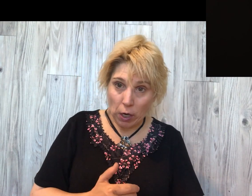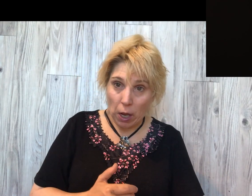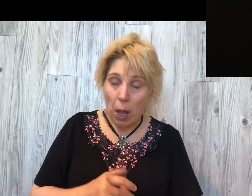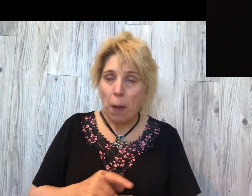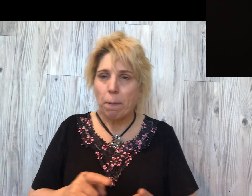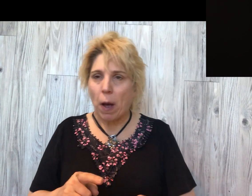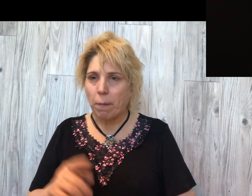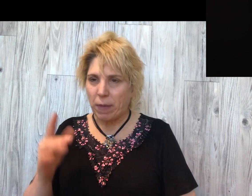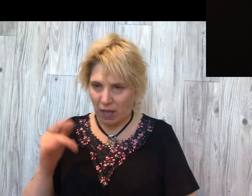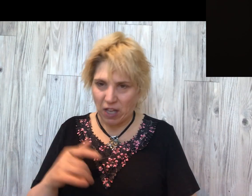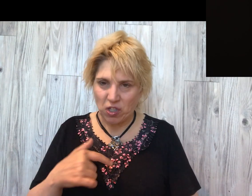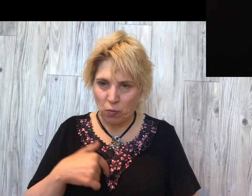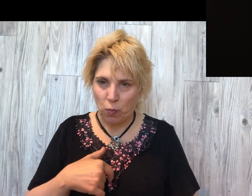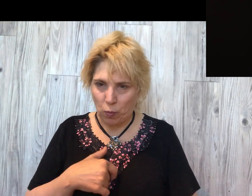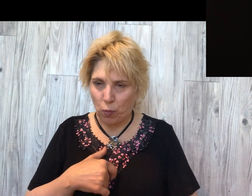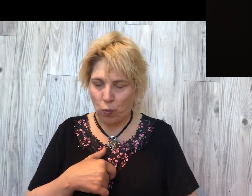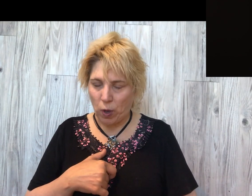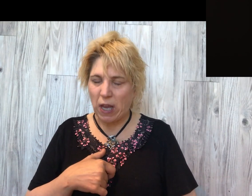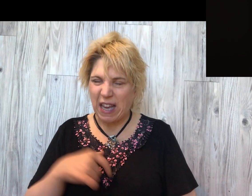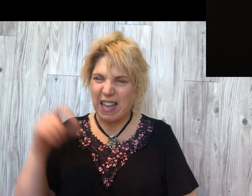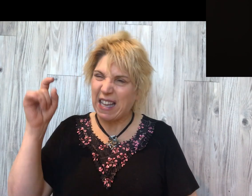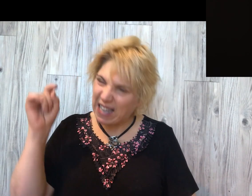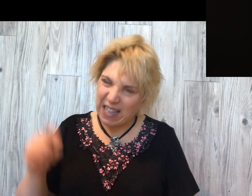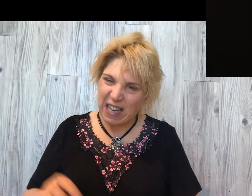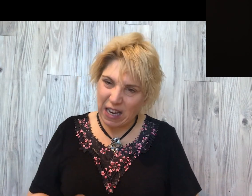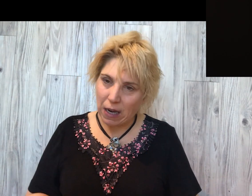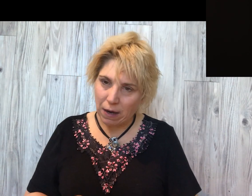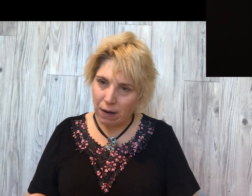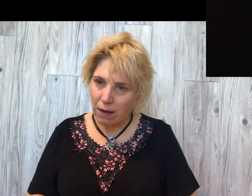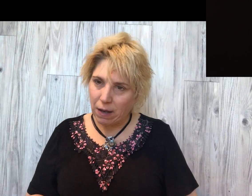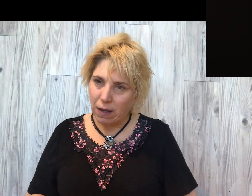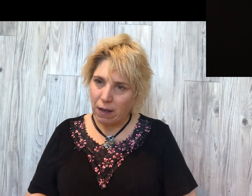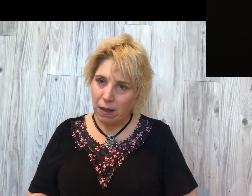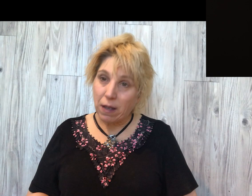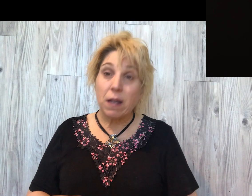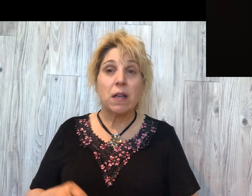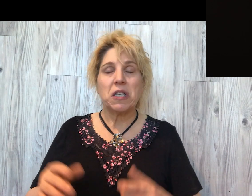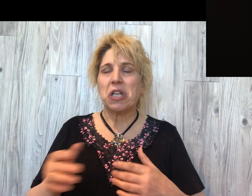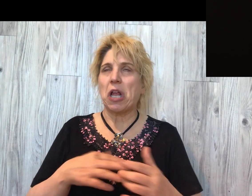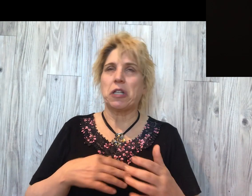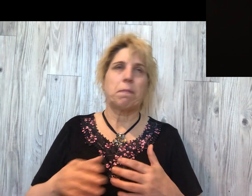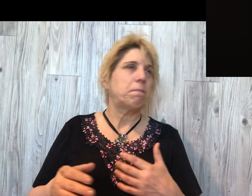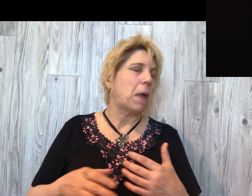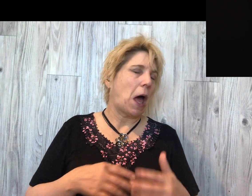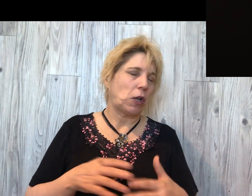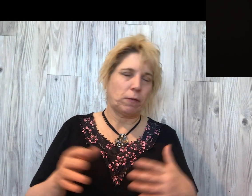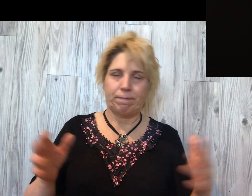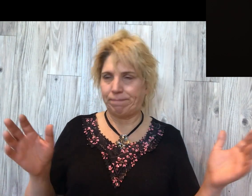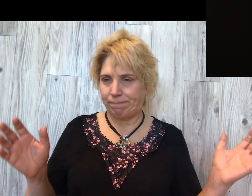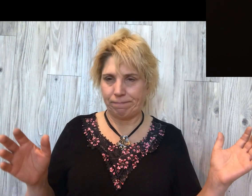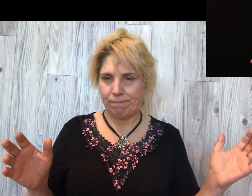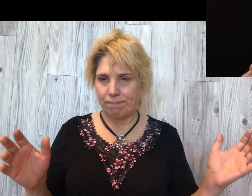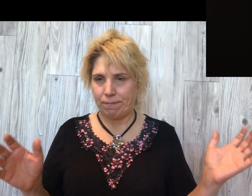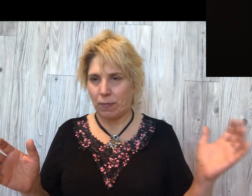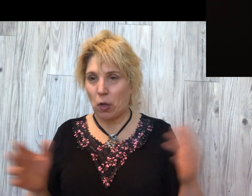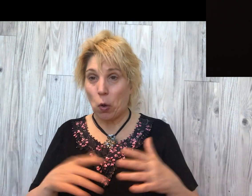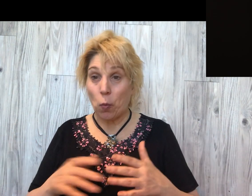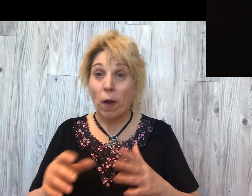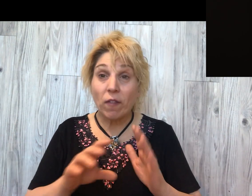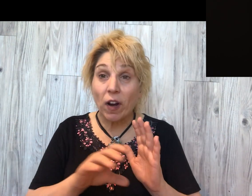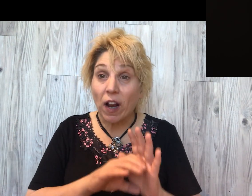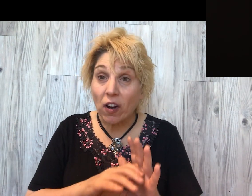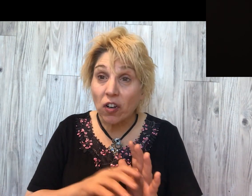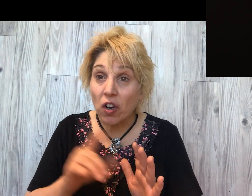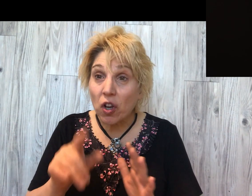because we don't need it, but because we desperately need it. Either way, whichever character